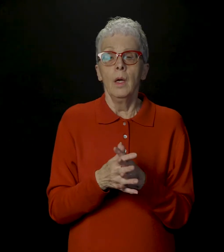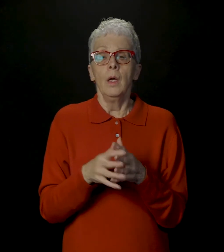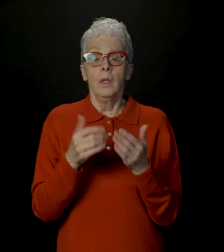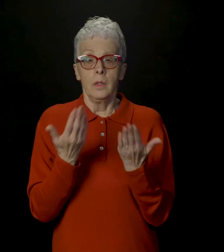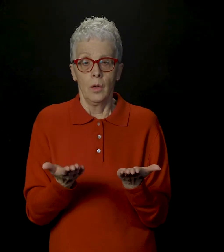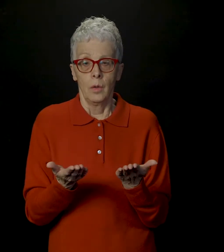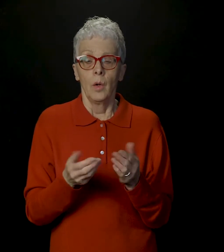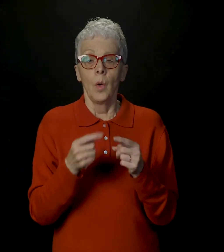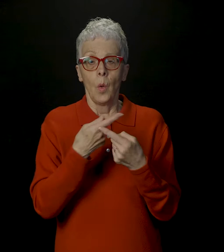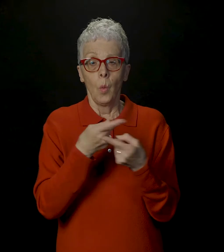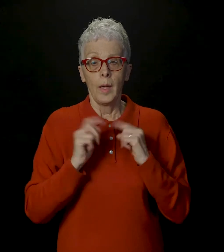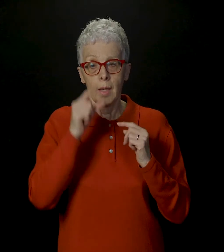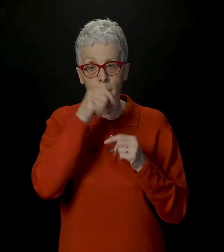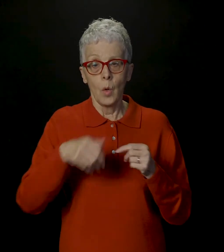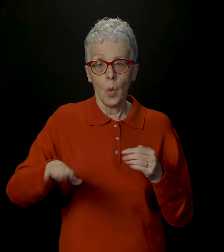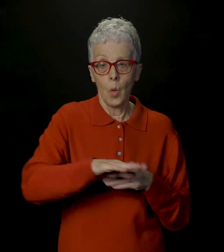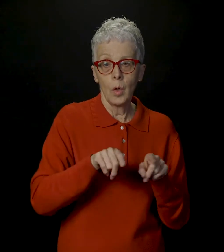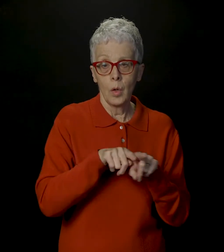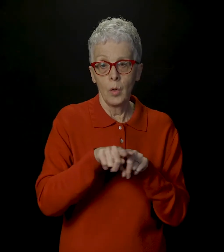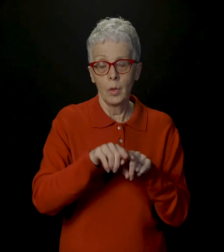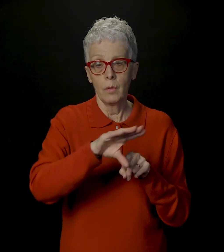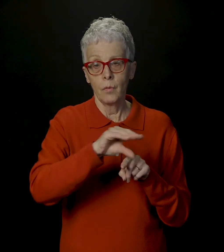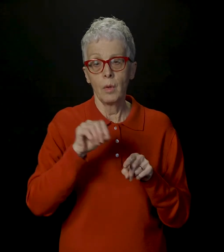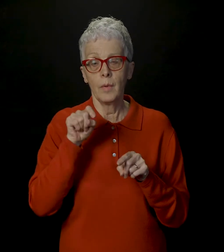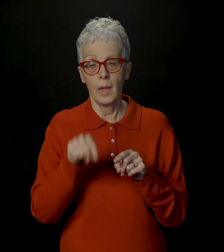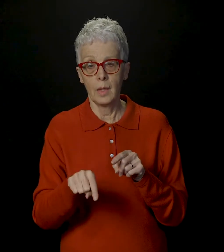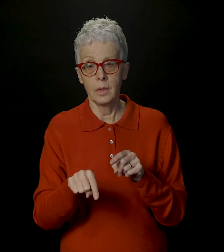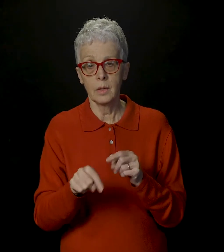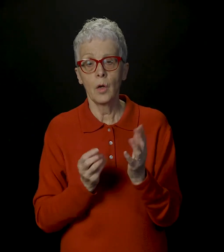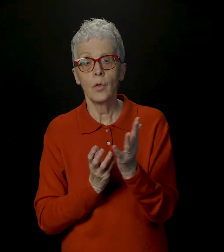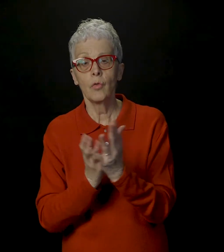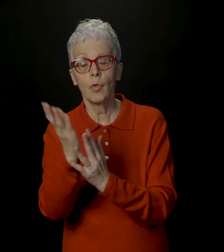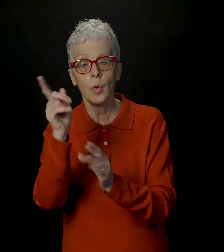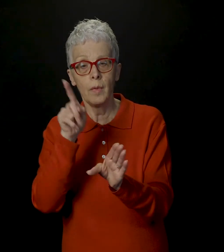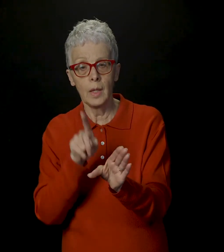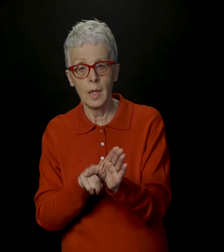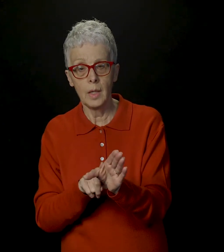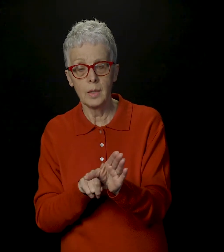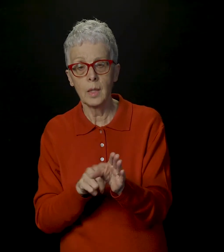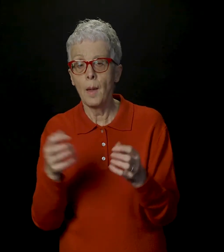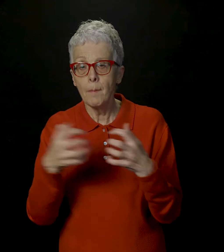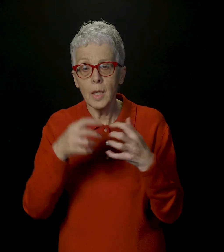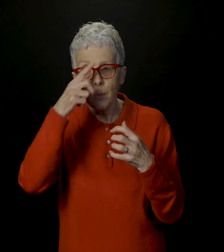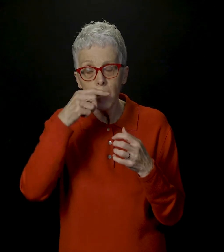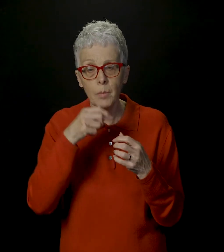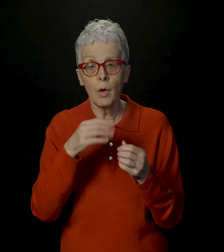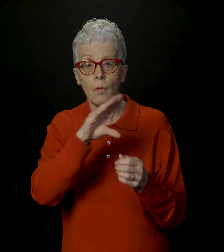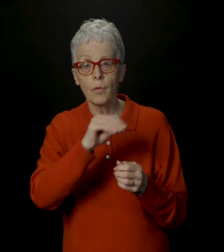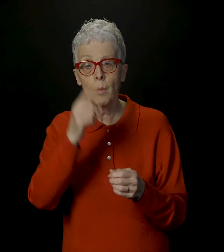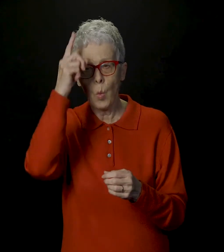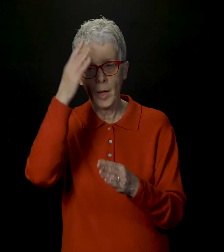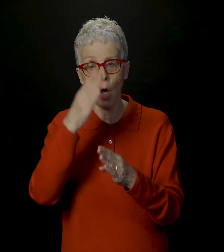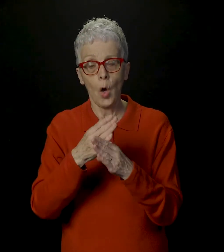formal program Like Coach Or just in our own lives And really over the years You know A lot of people From One Hope Have been involved As